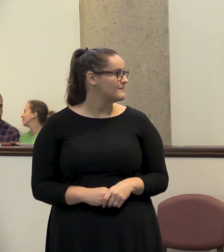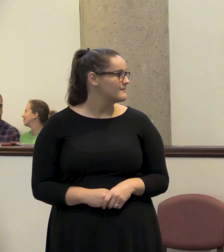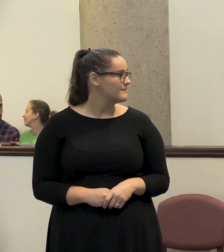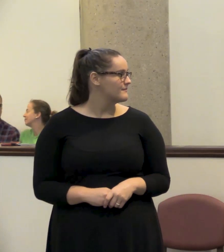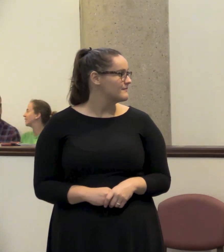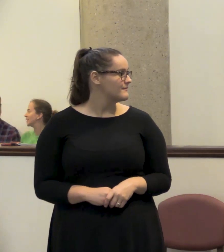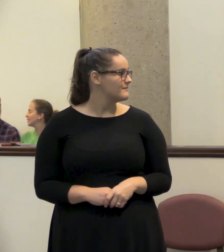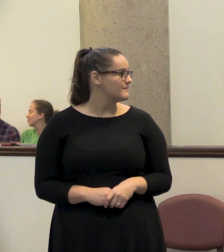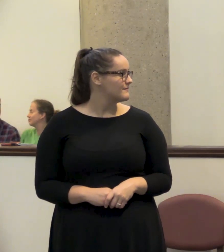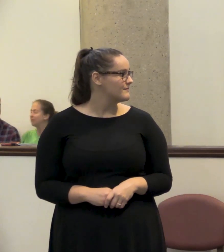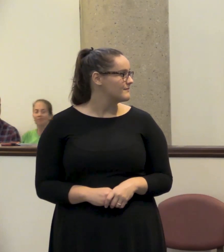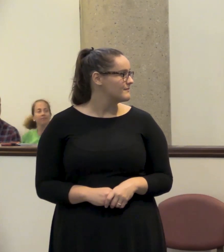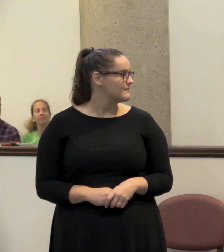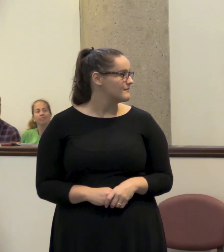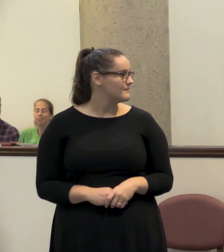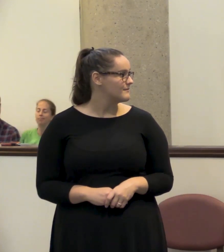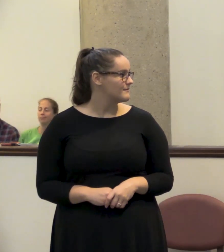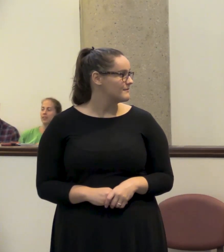utedaka,